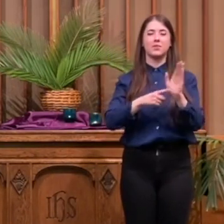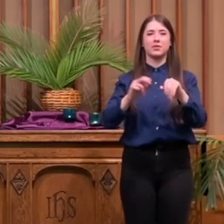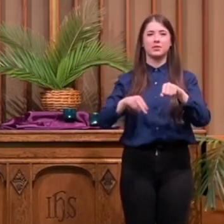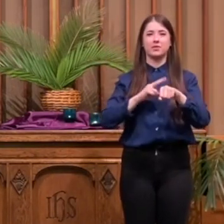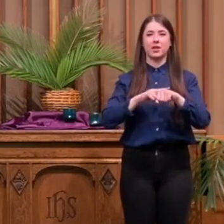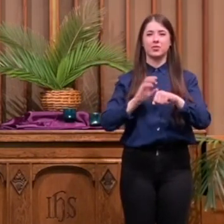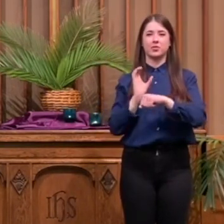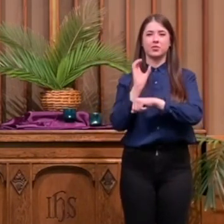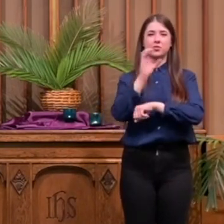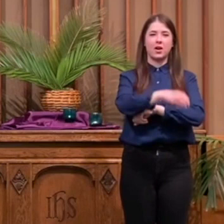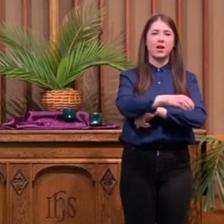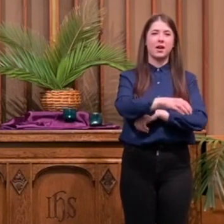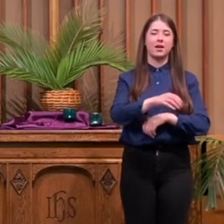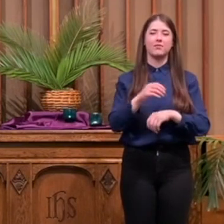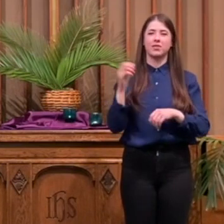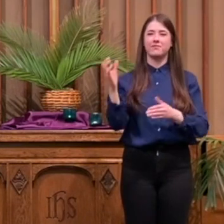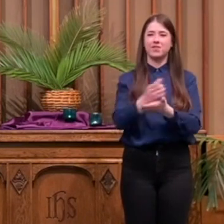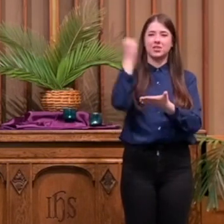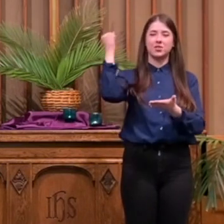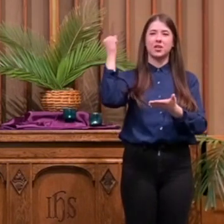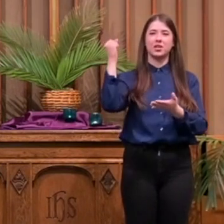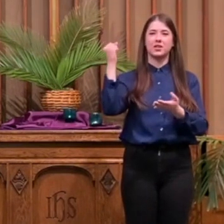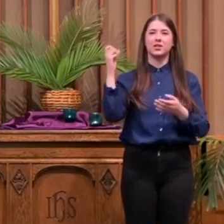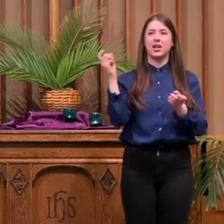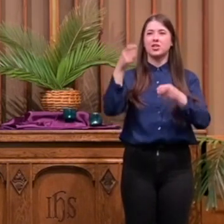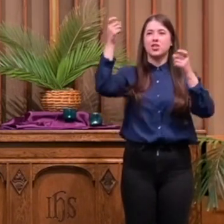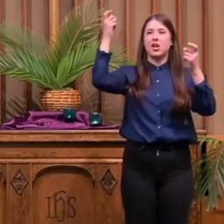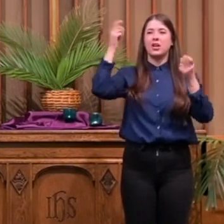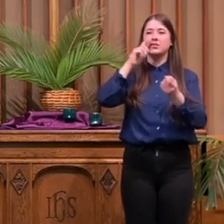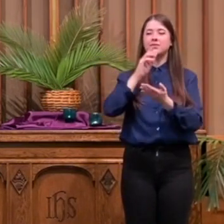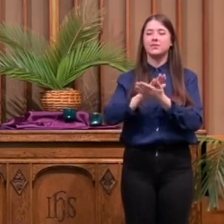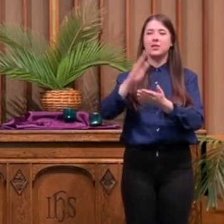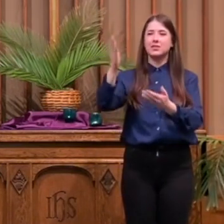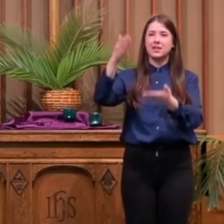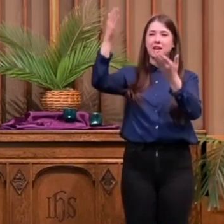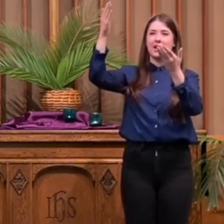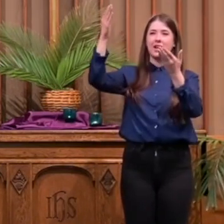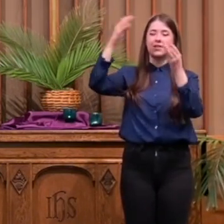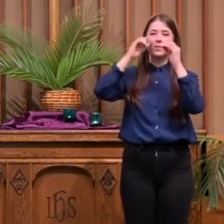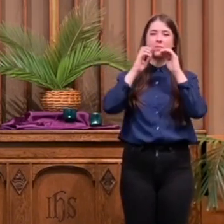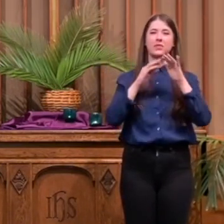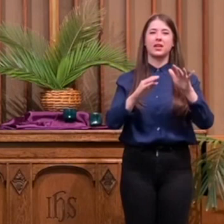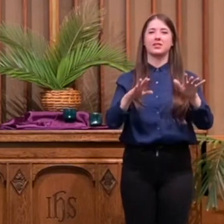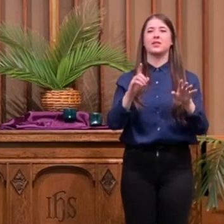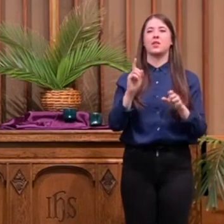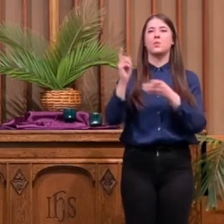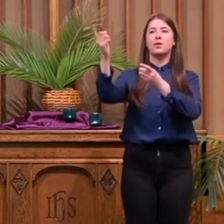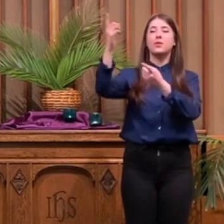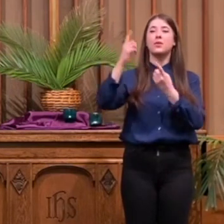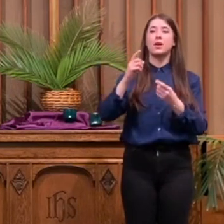victory. Their shouts of Hosanna, blessed be the one who comes in the name of the